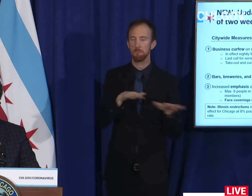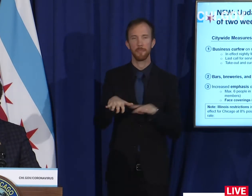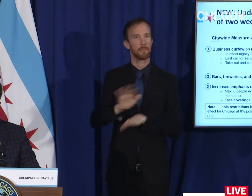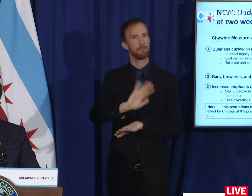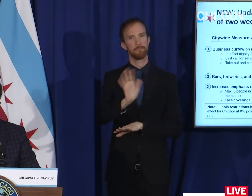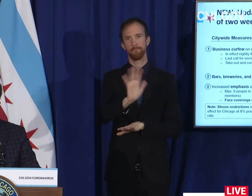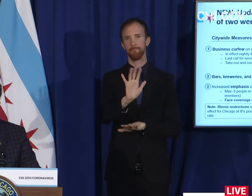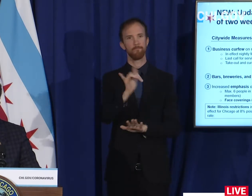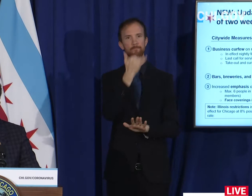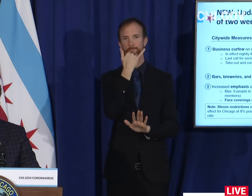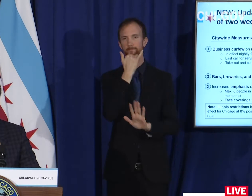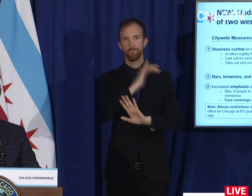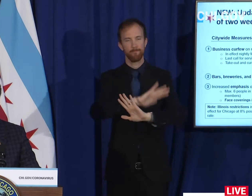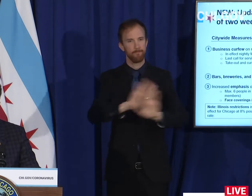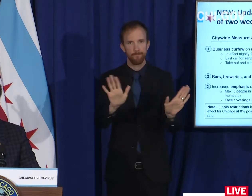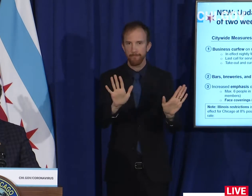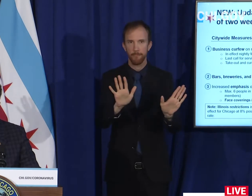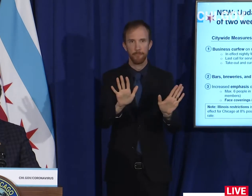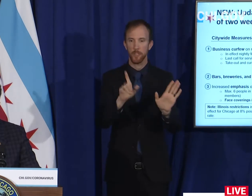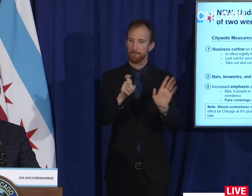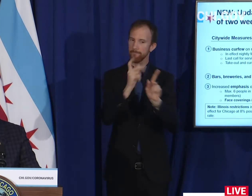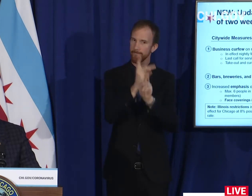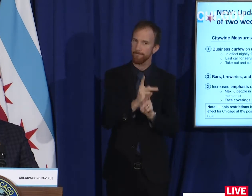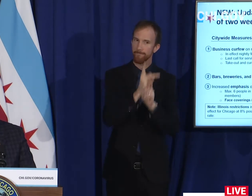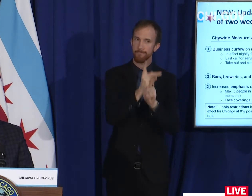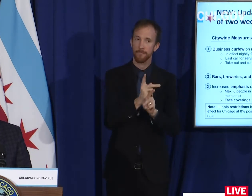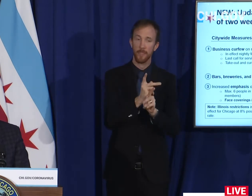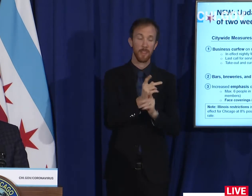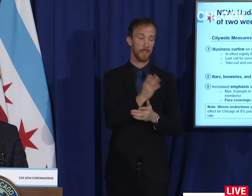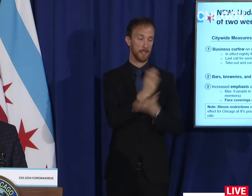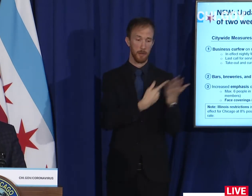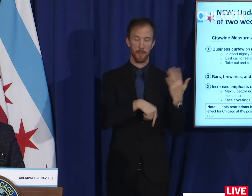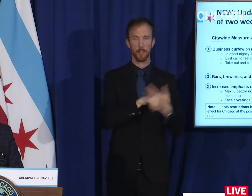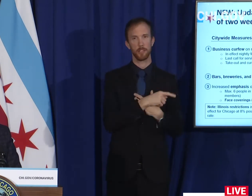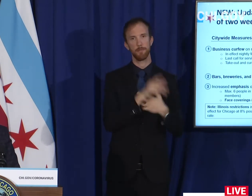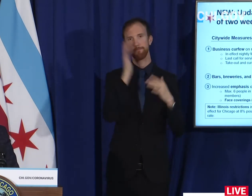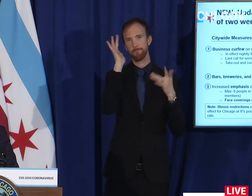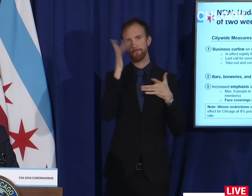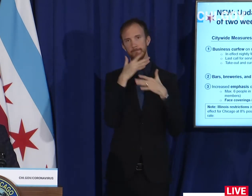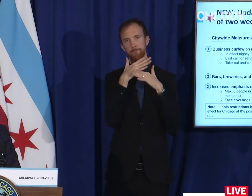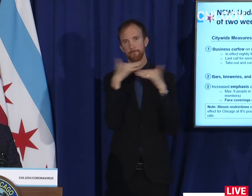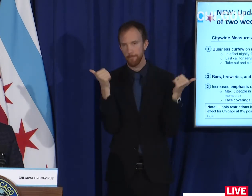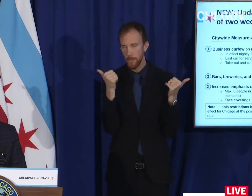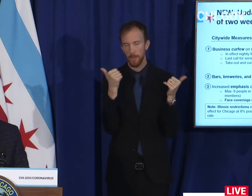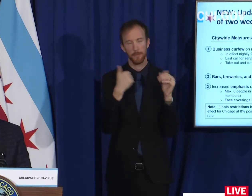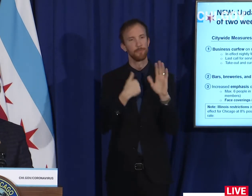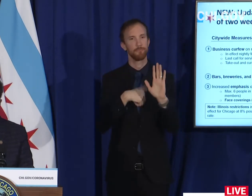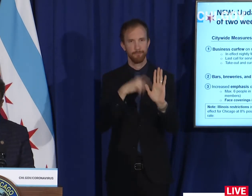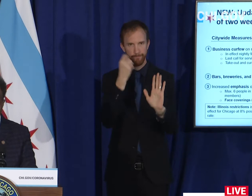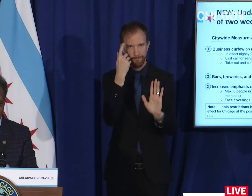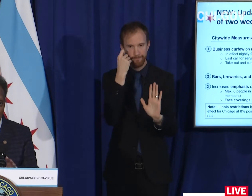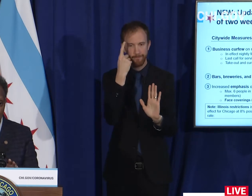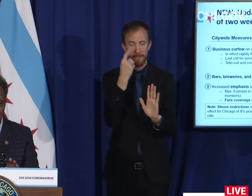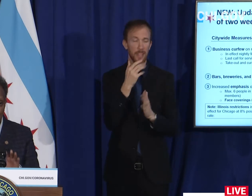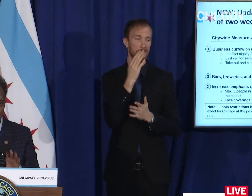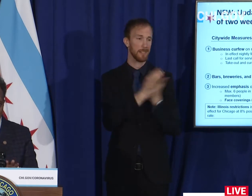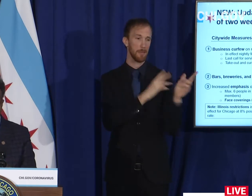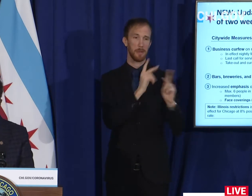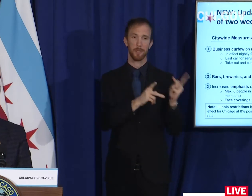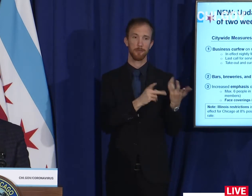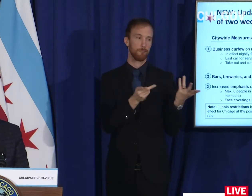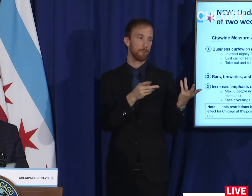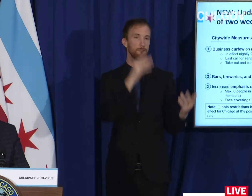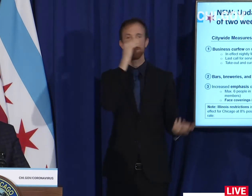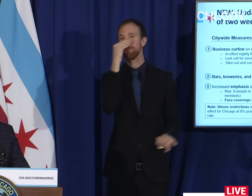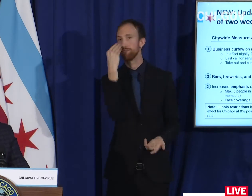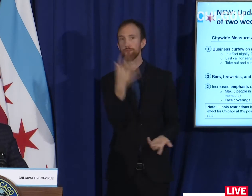COVID fatigue, which we get. But some of it is just simply being irresponsible. Whatever the